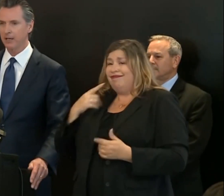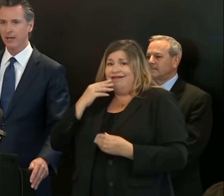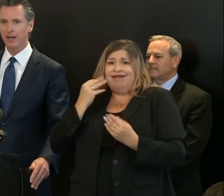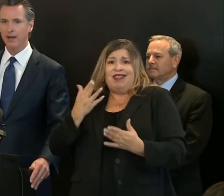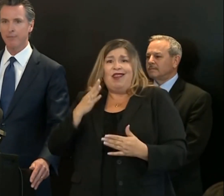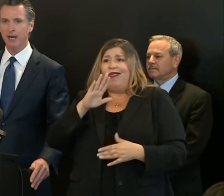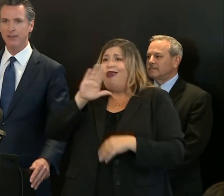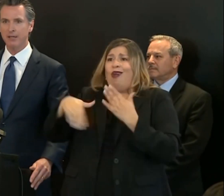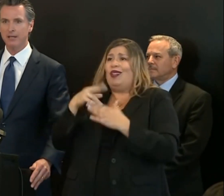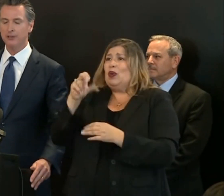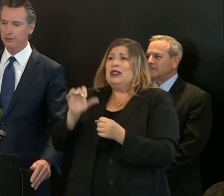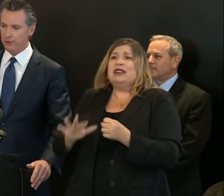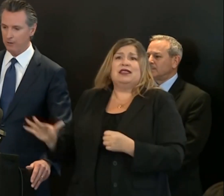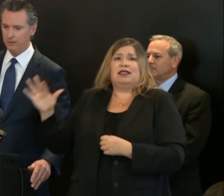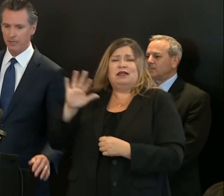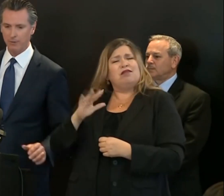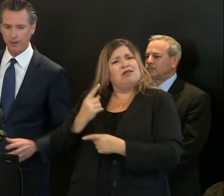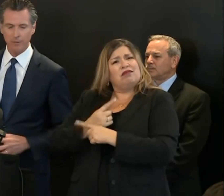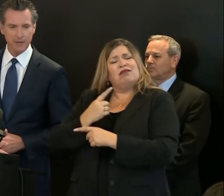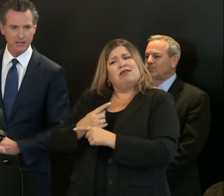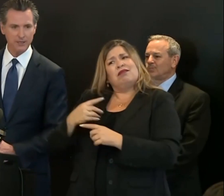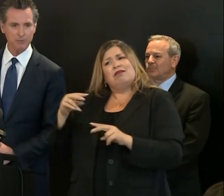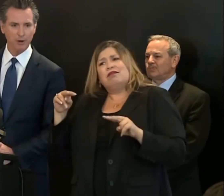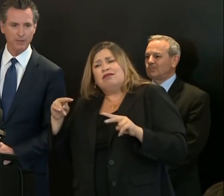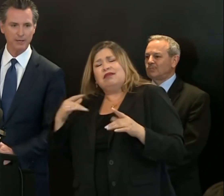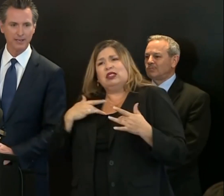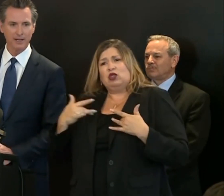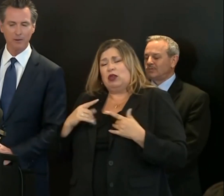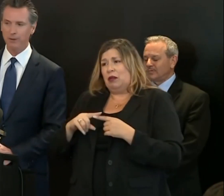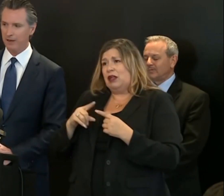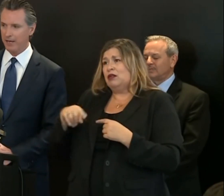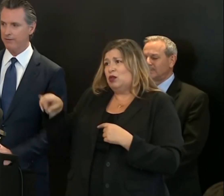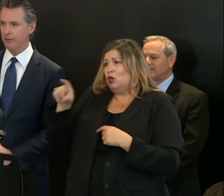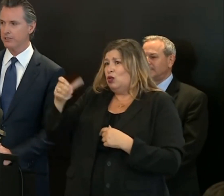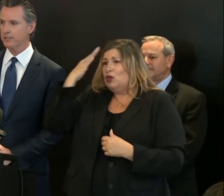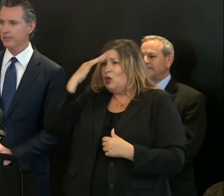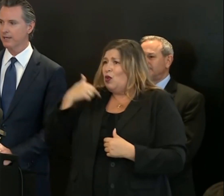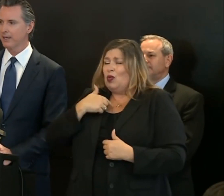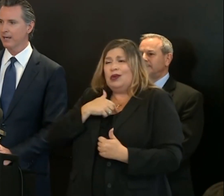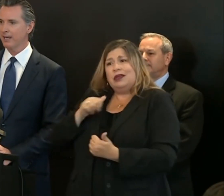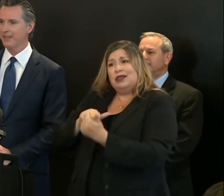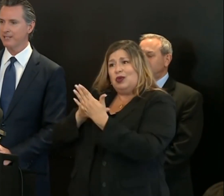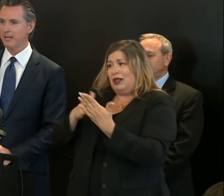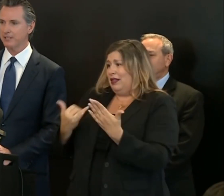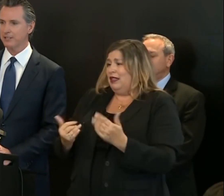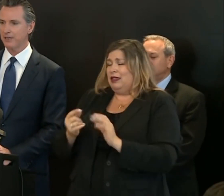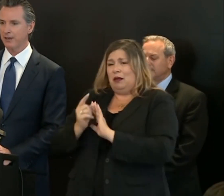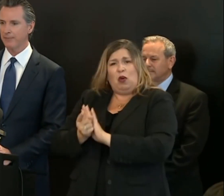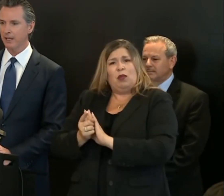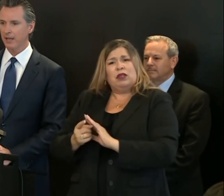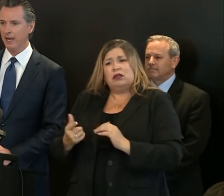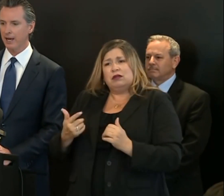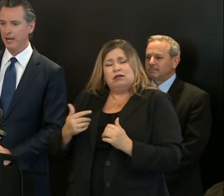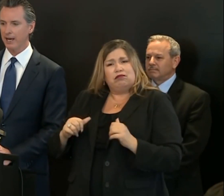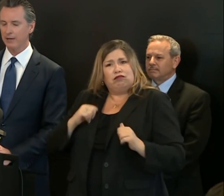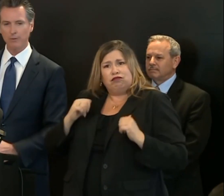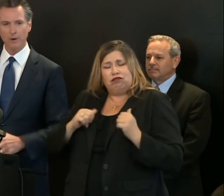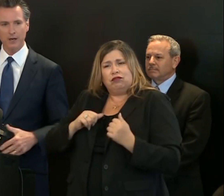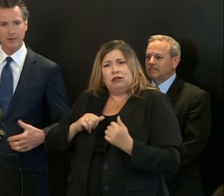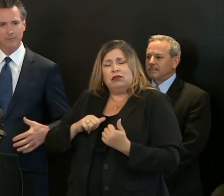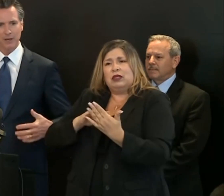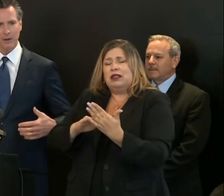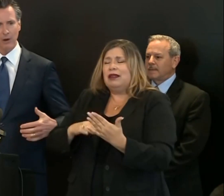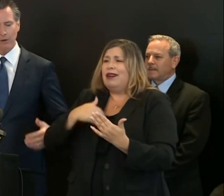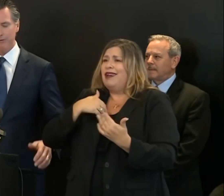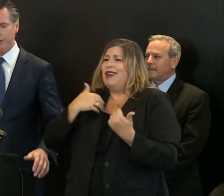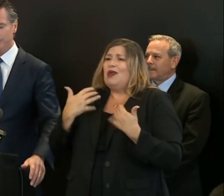moment. But I think they should know that we are meeting this moment with the kind of urgency that is necessary. And I don't